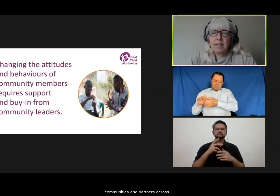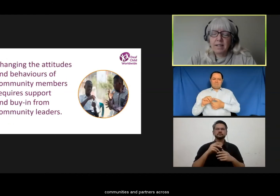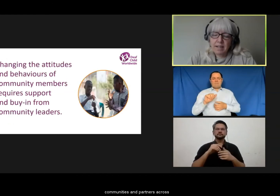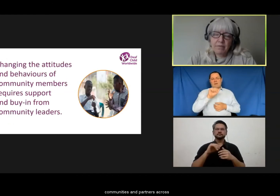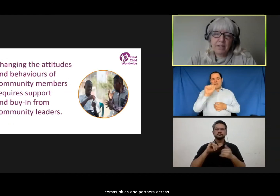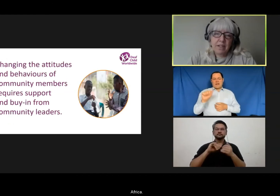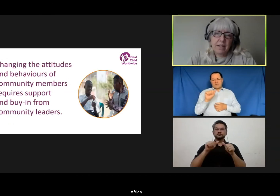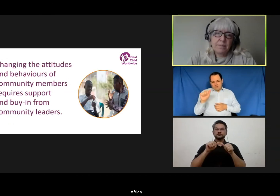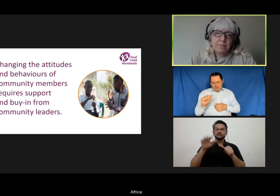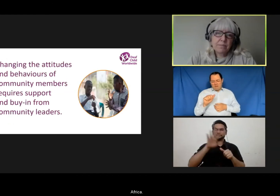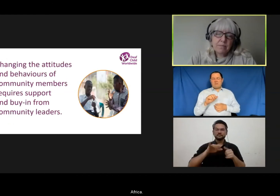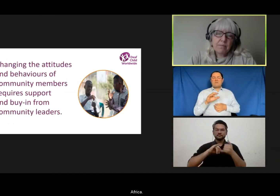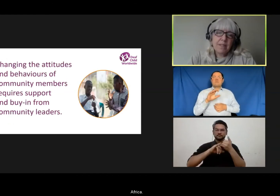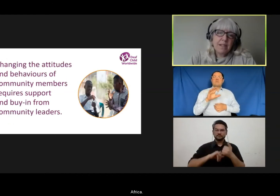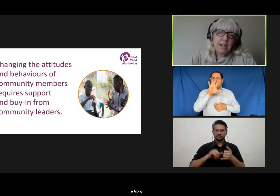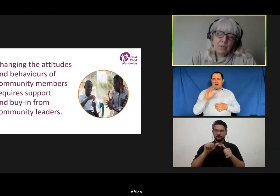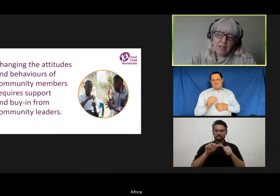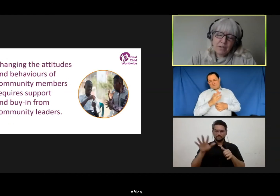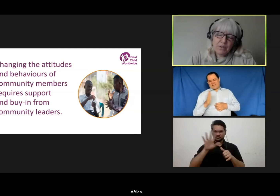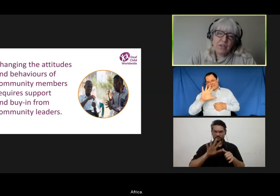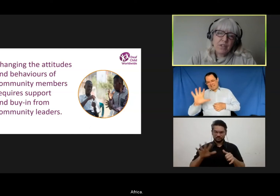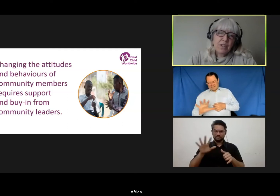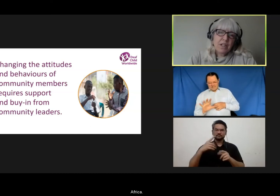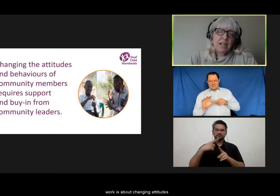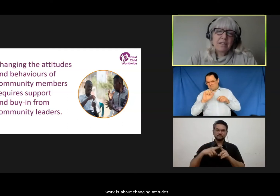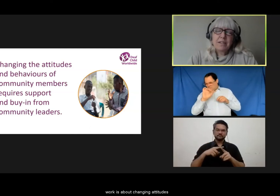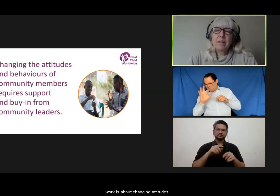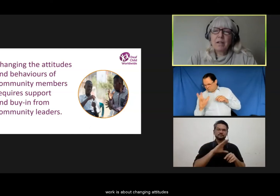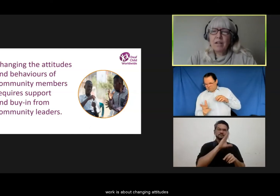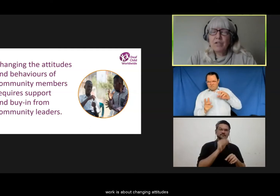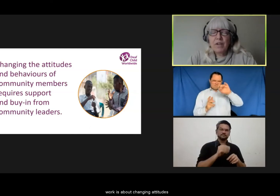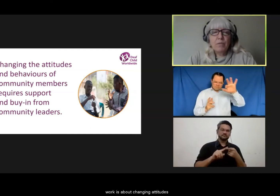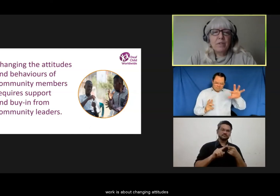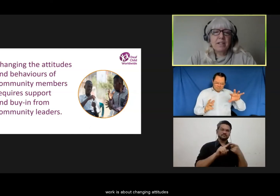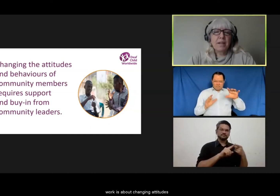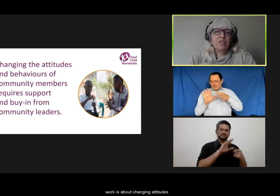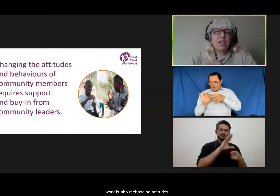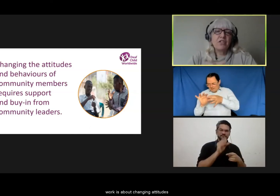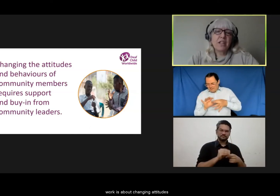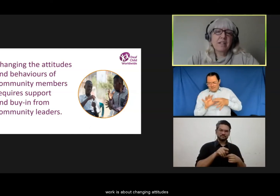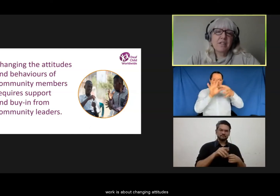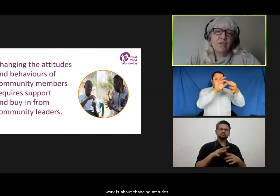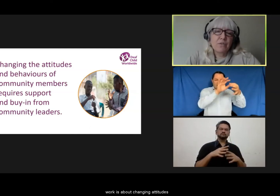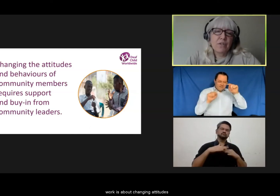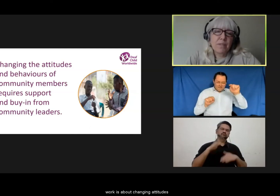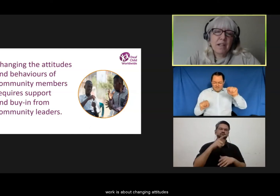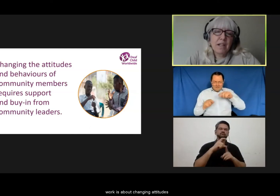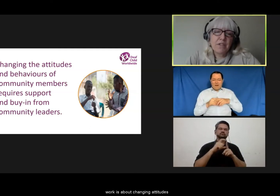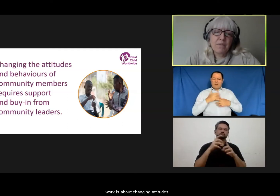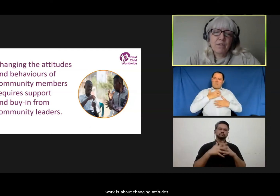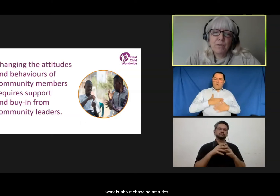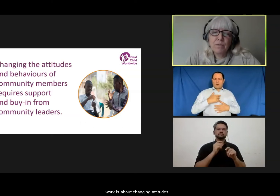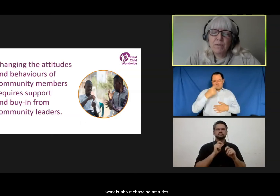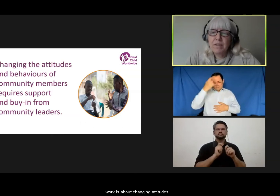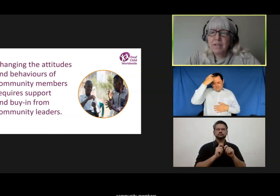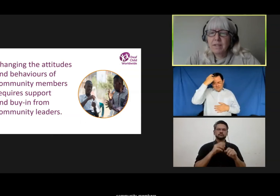and East Africa. And we know that a lot of our work is about changing attitudes and behaviours